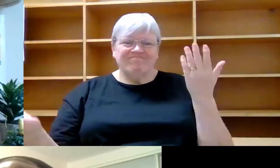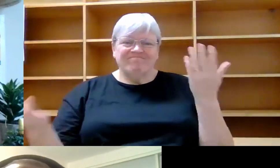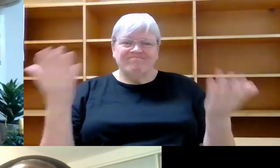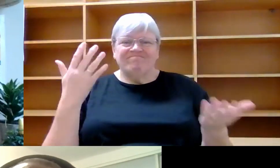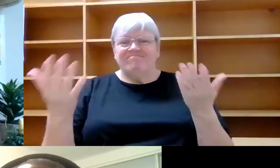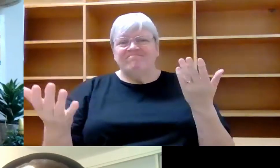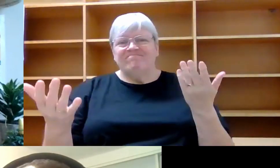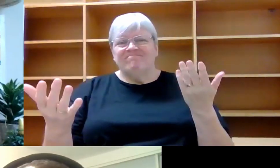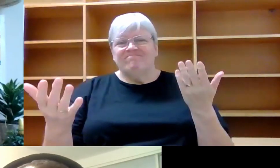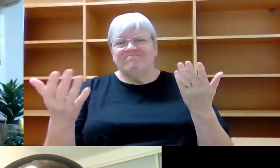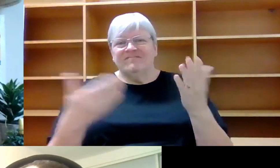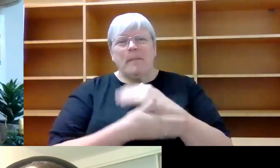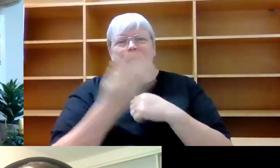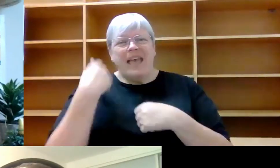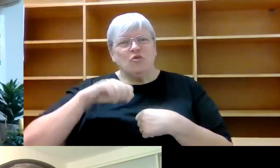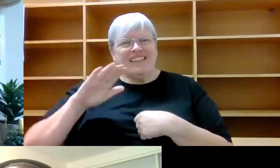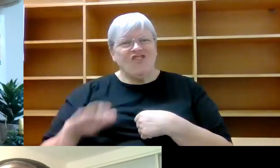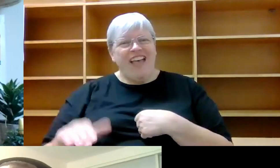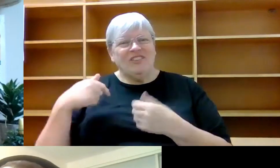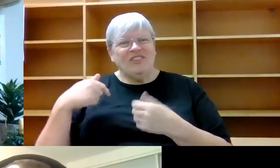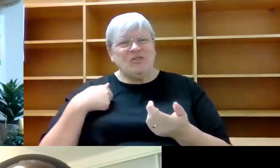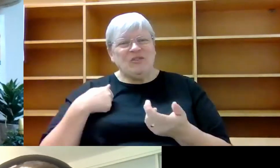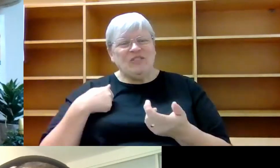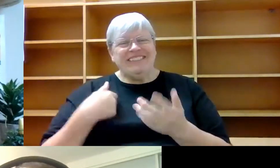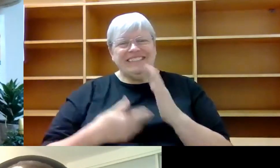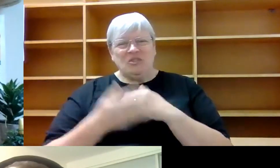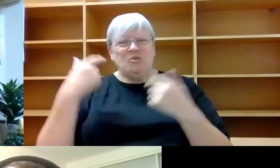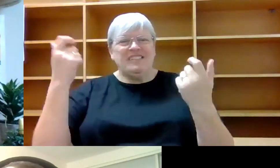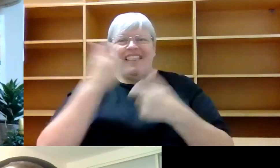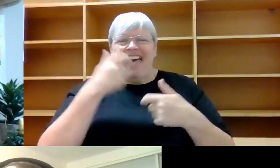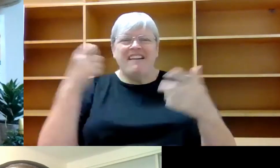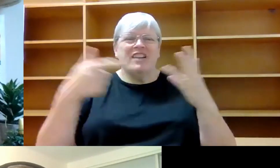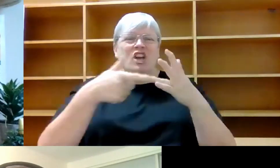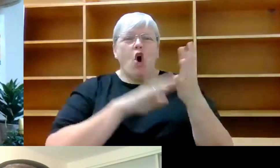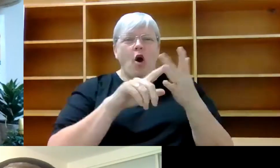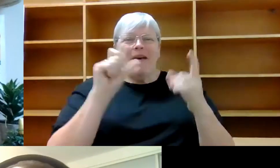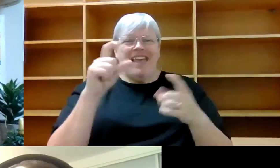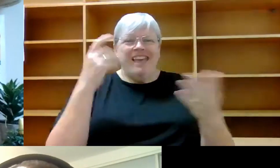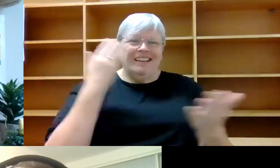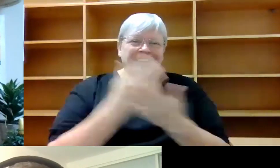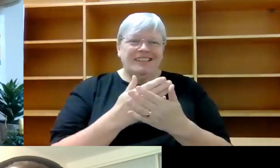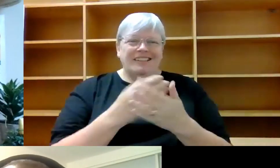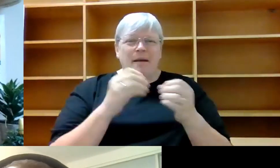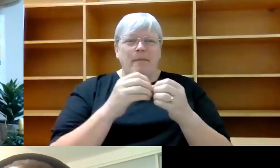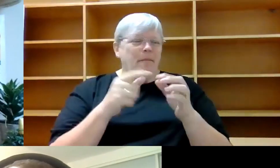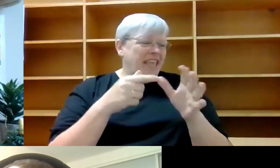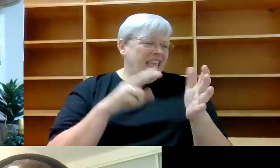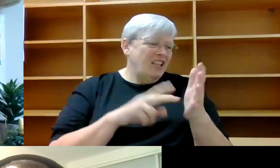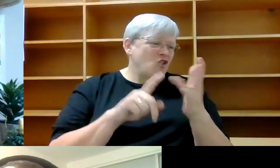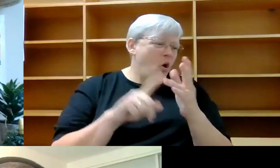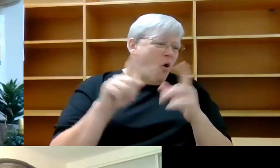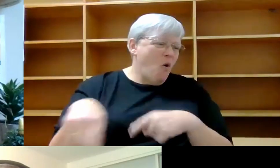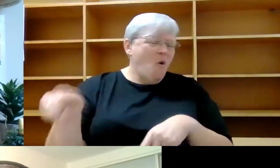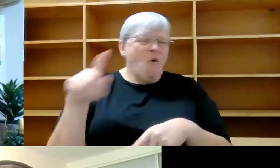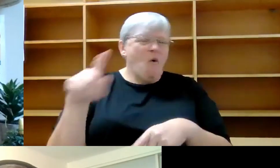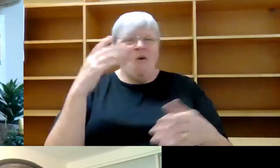I'm going back to my childhood, if you like, where I used to laugh at comics like Whizzing Chips, the Beano and the Dandy and so